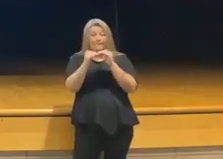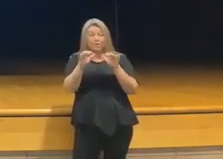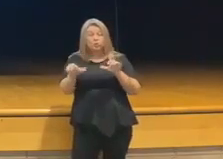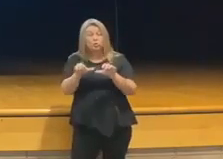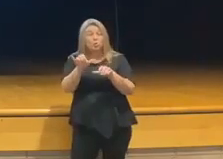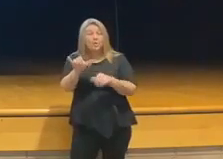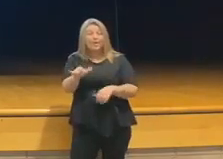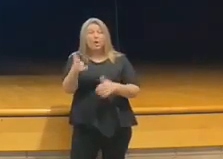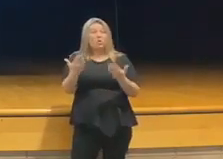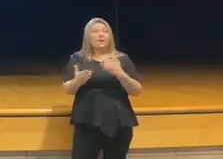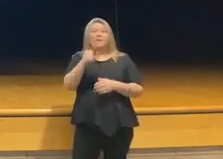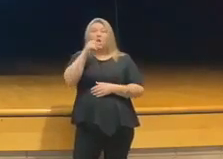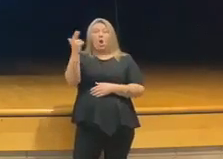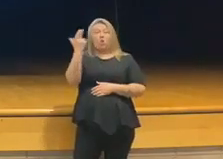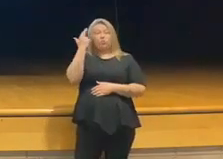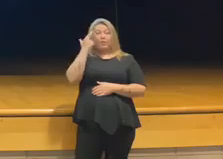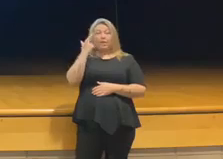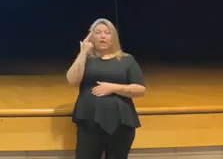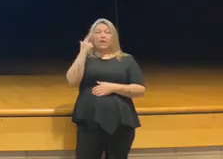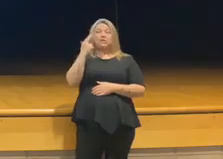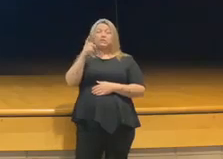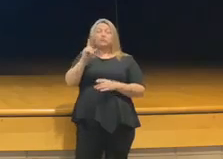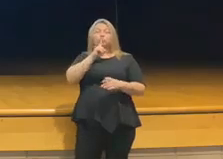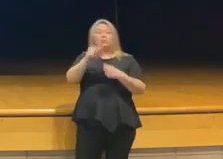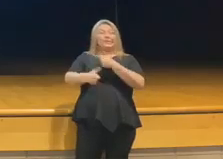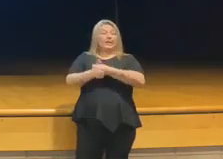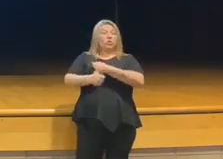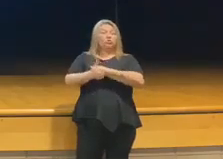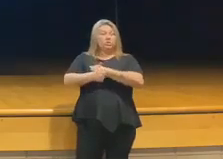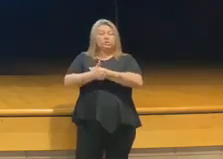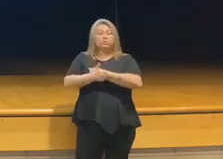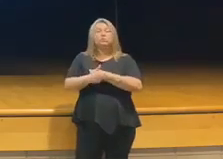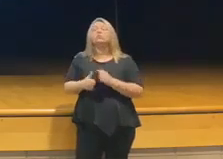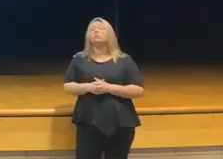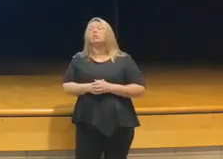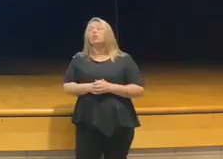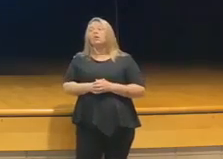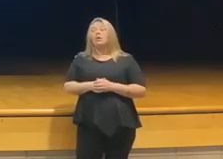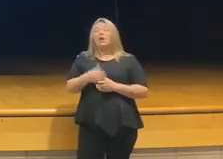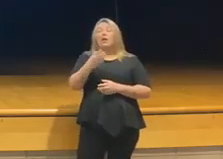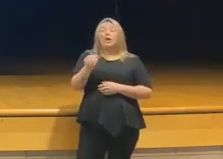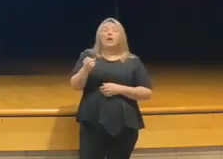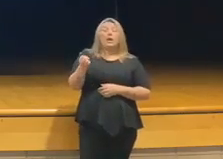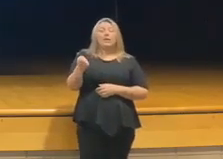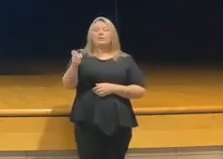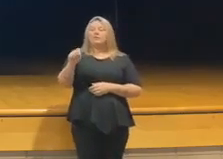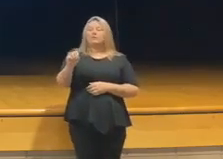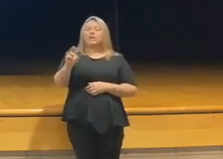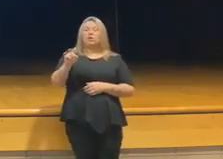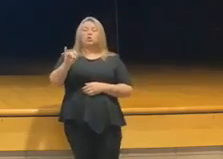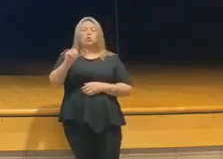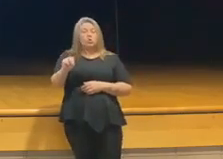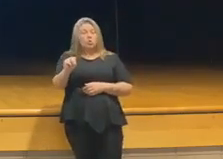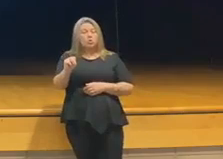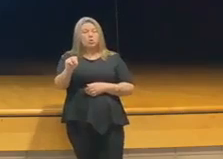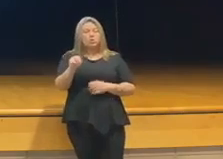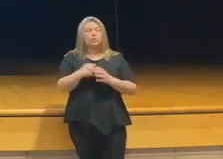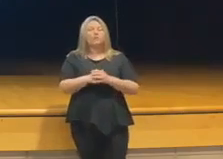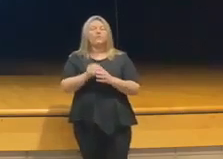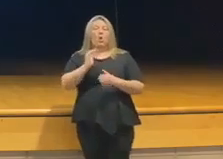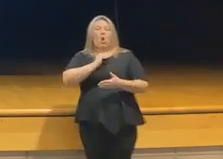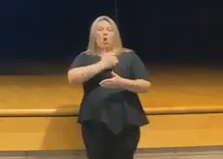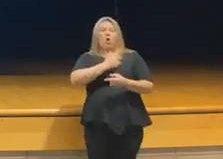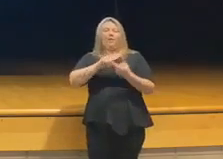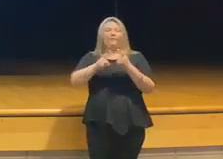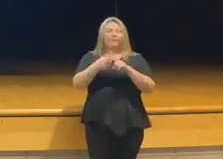that it's something that carries a danger. And then sextortion, and our friends in law enforcement